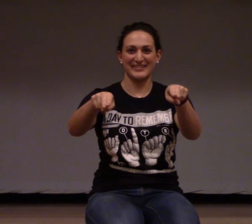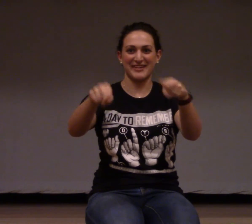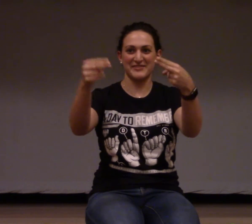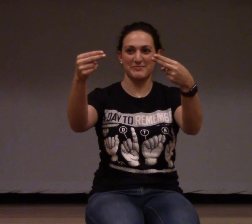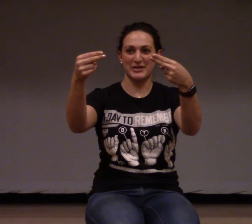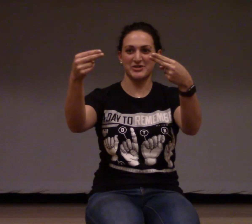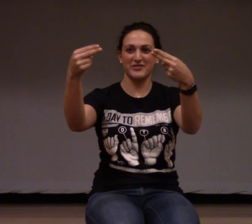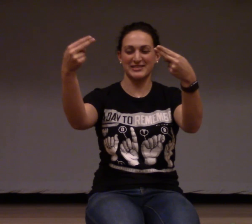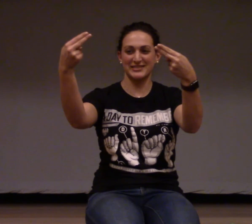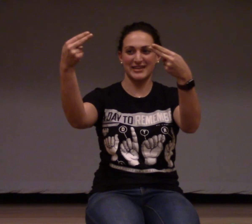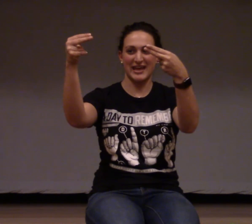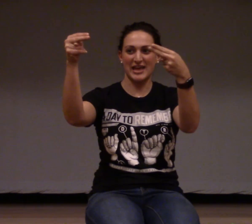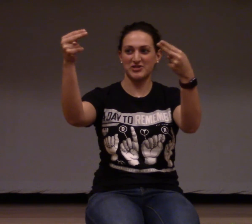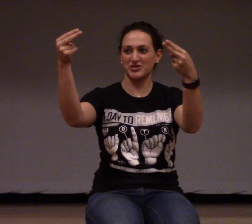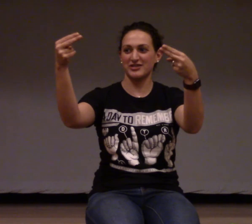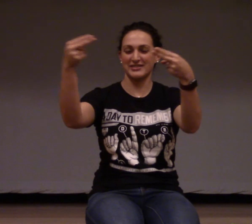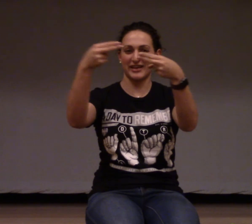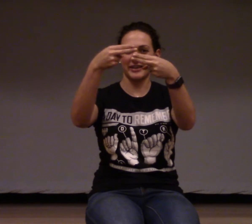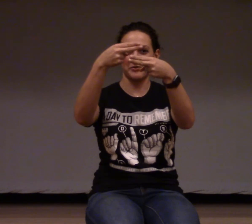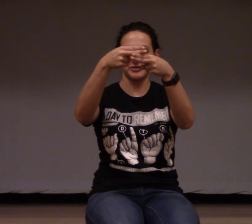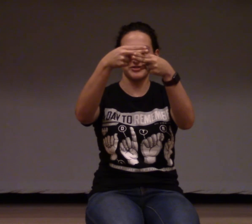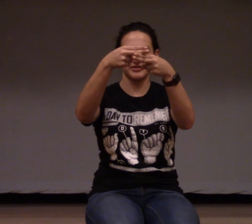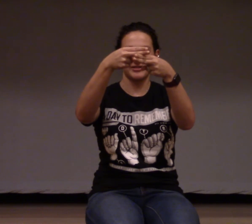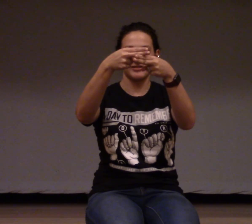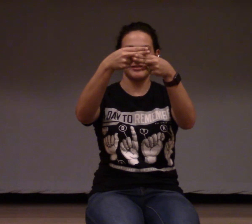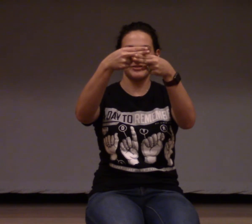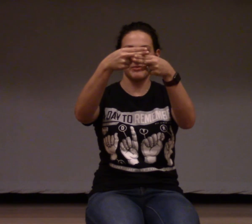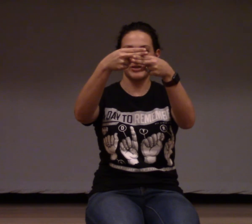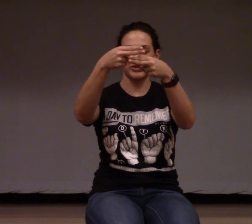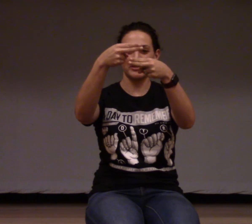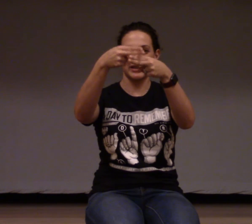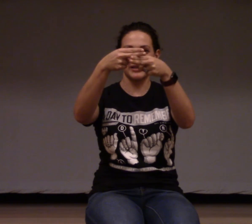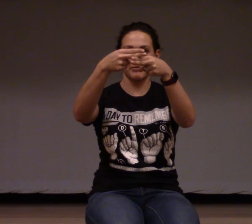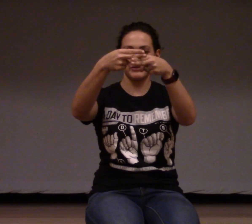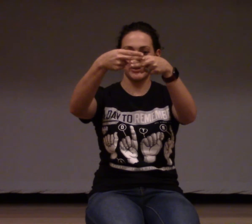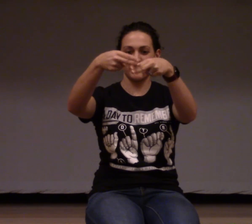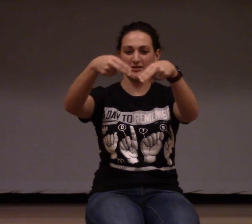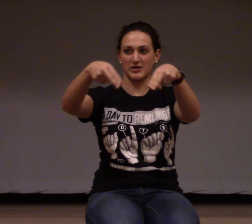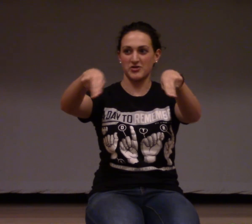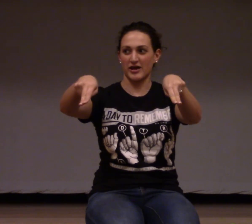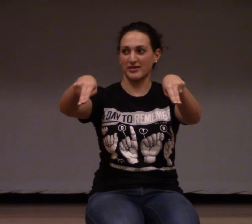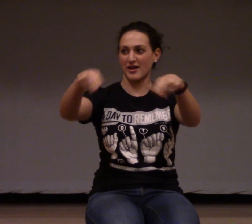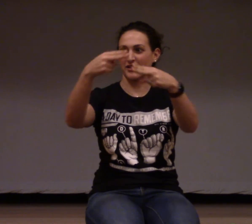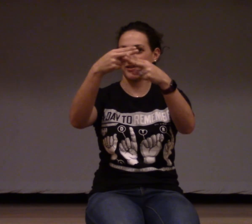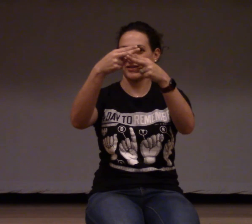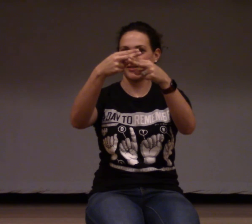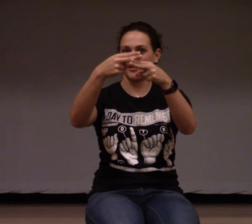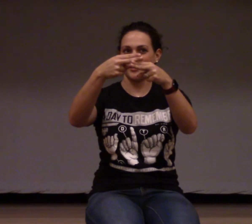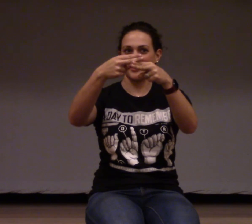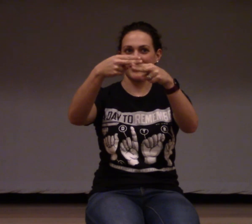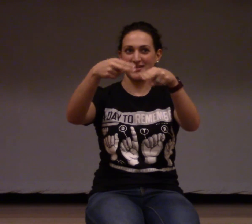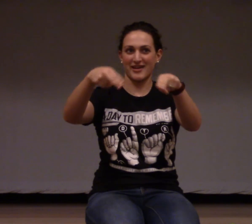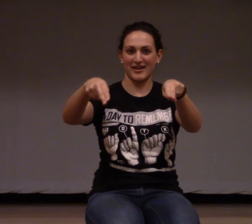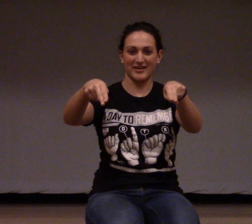Yep, so make sure this is an H in sign language. So make sure it's on top of each other, and then you crack the egg.